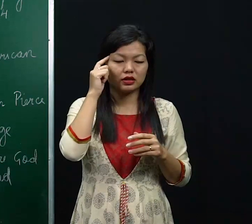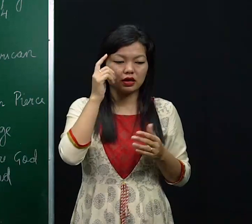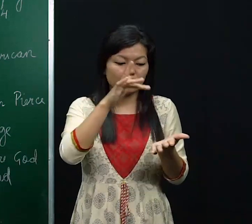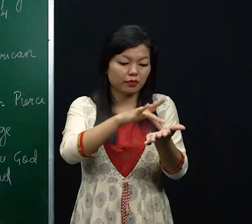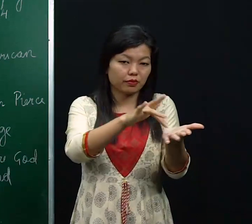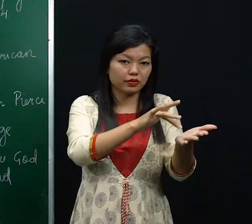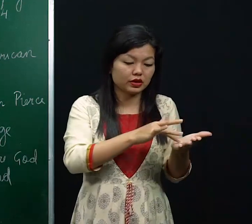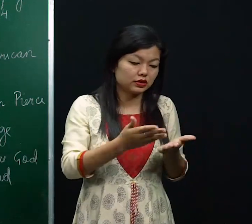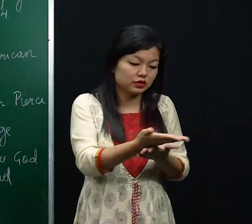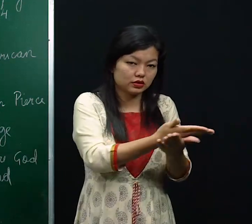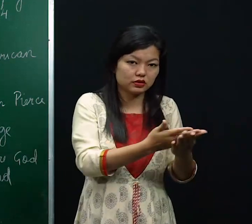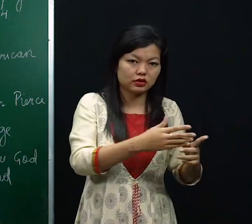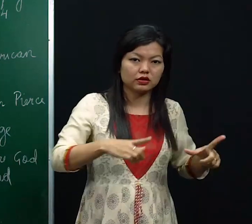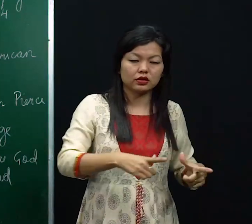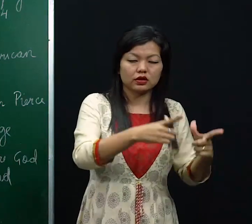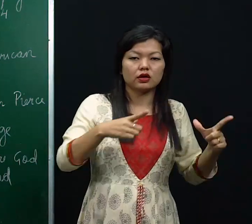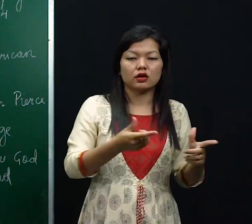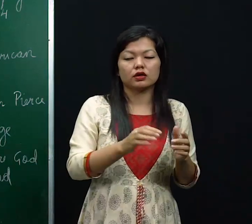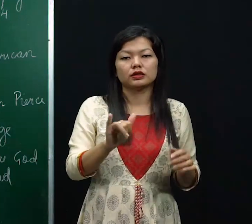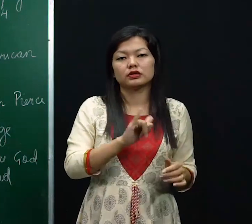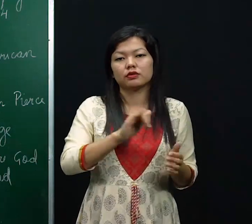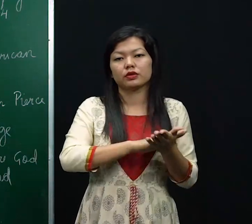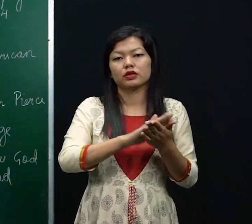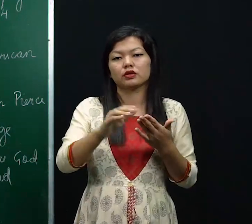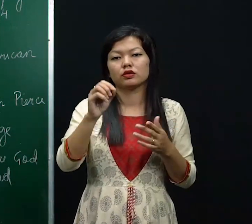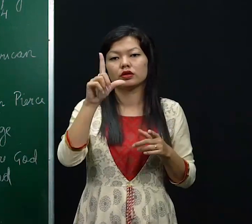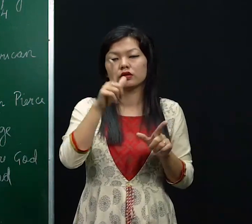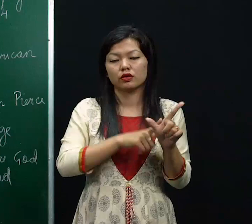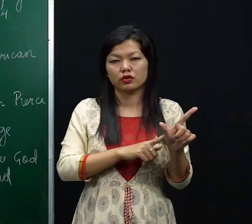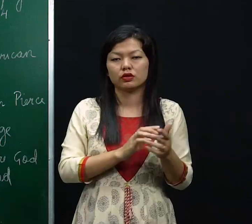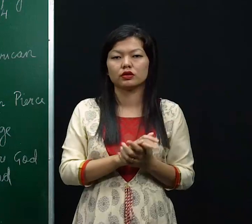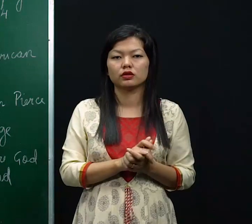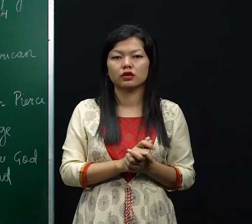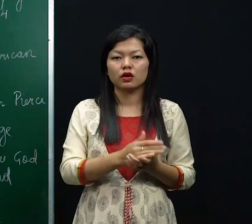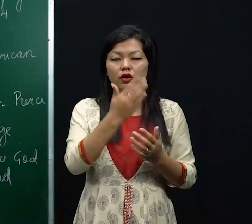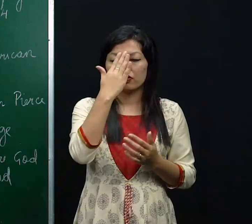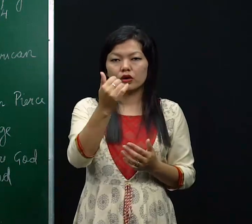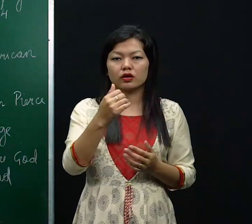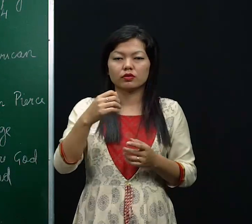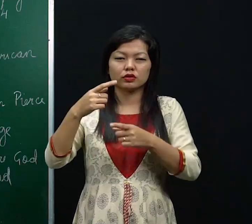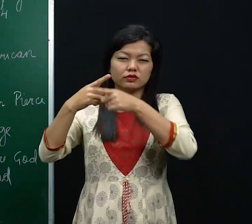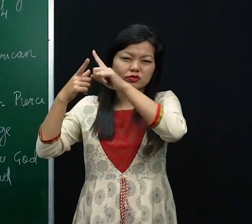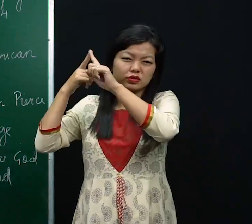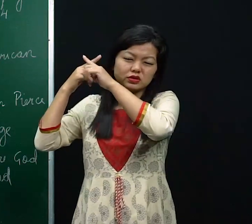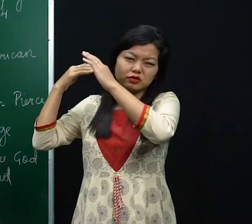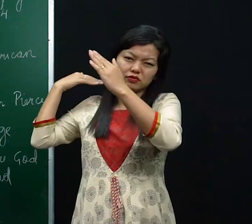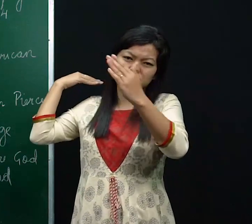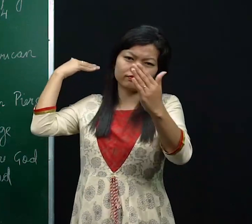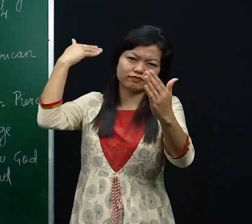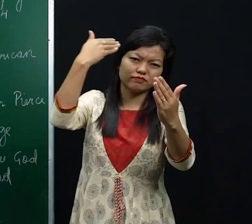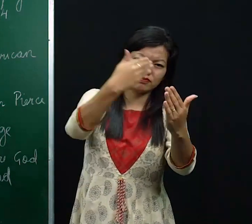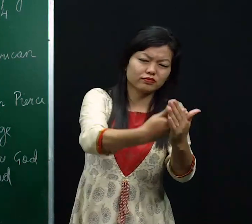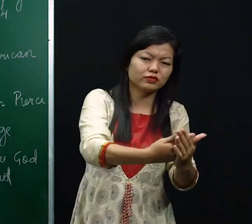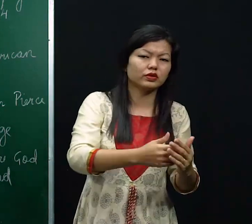be sacred and holy because it had been inhabited by our forefathers from generations that we do not